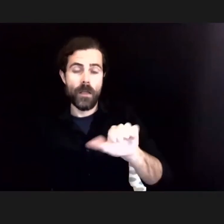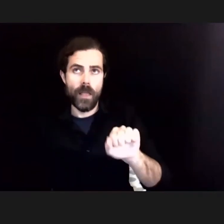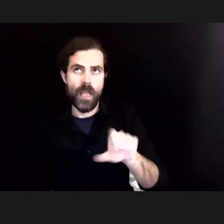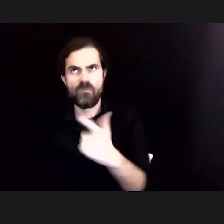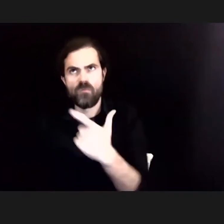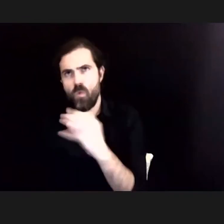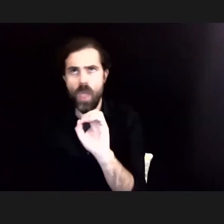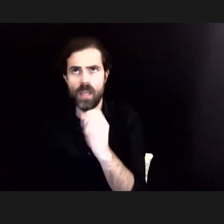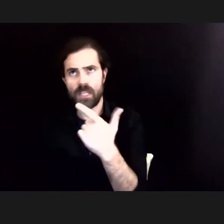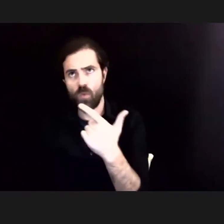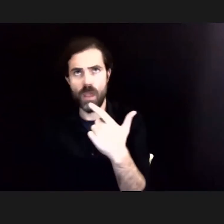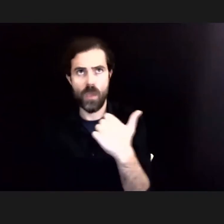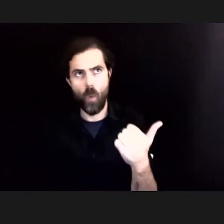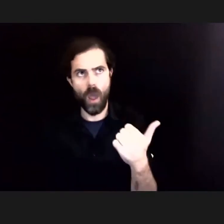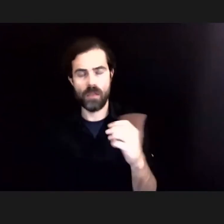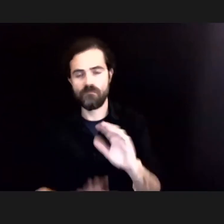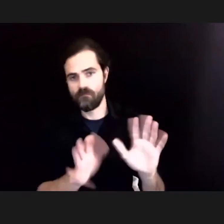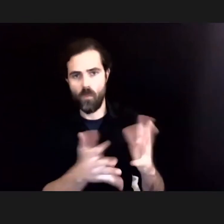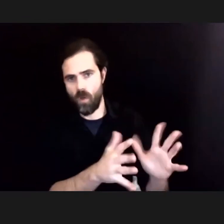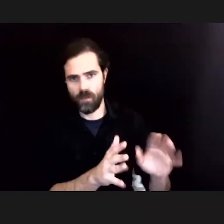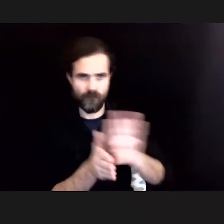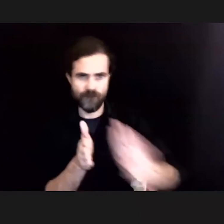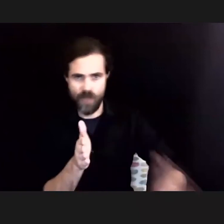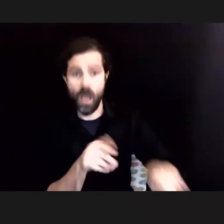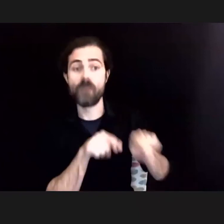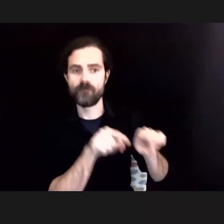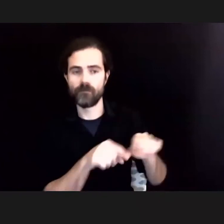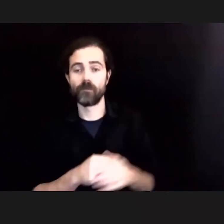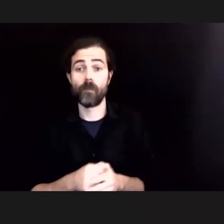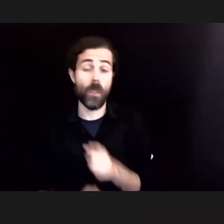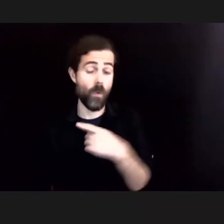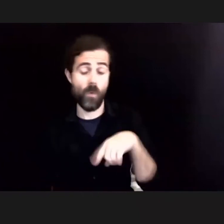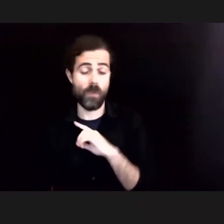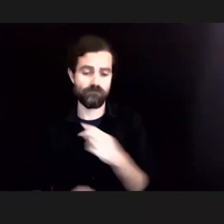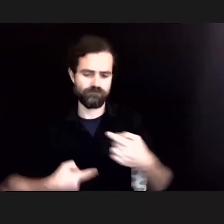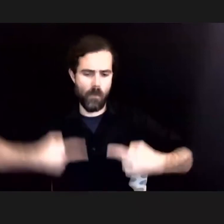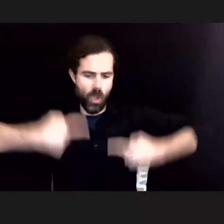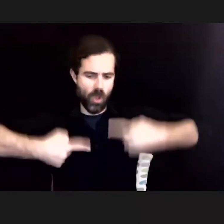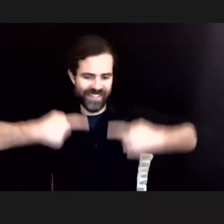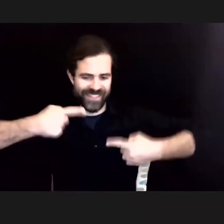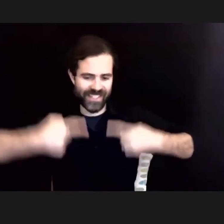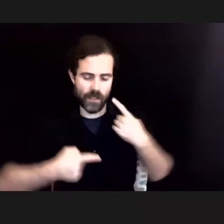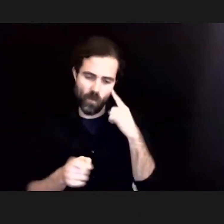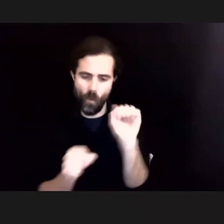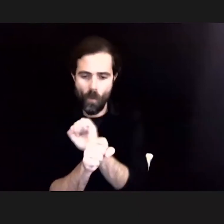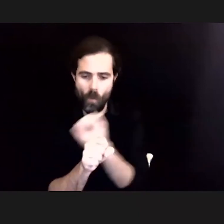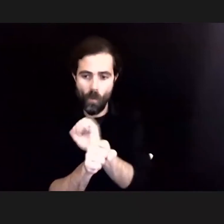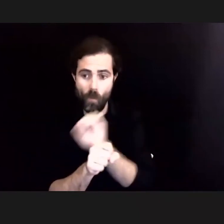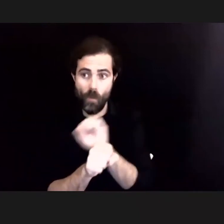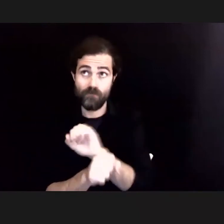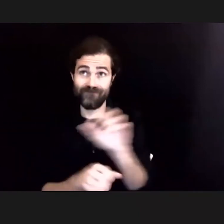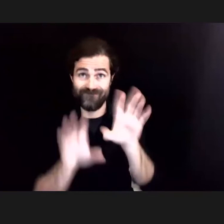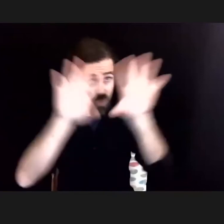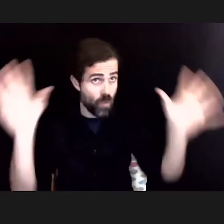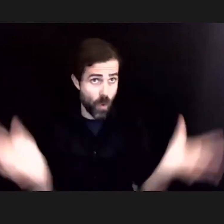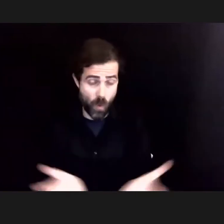created against the backdrop of a polycrisis, which has deeply affected every part of our world and